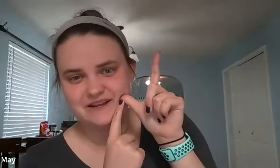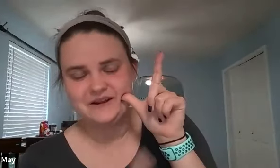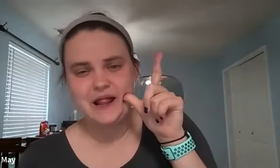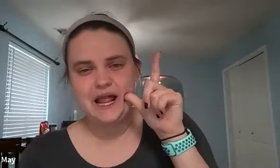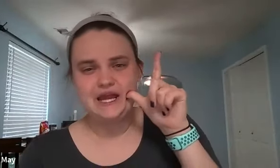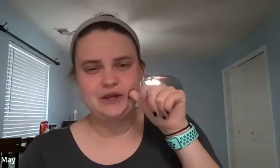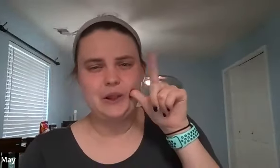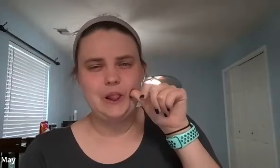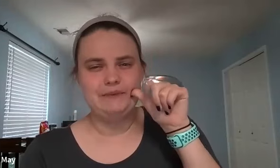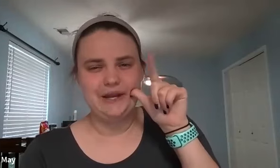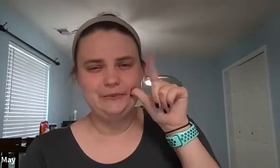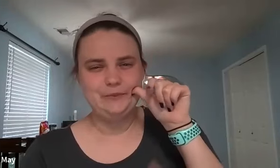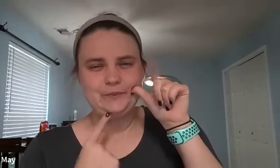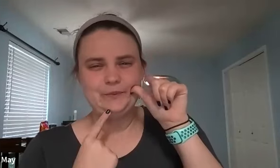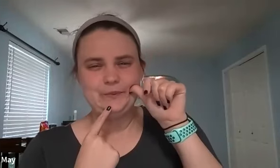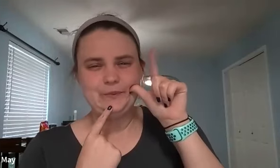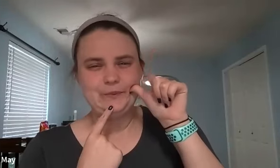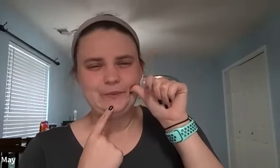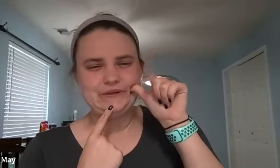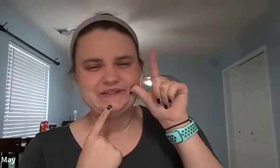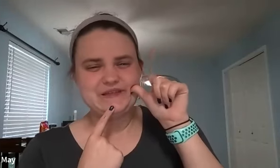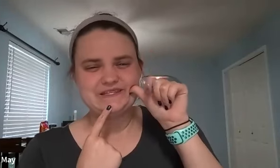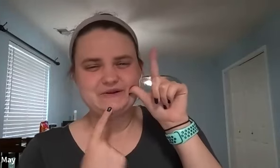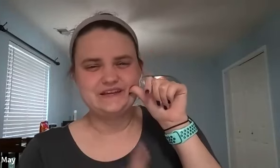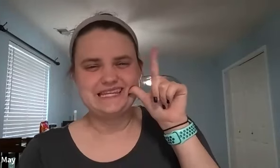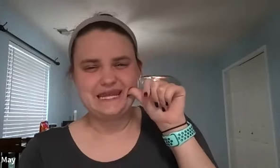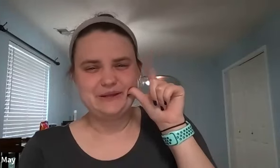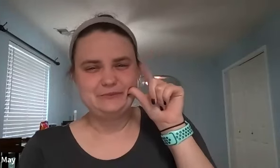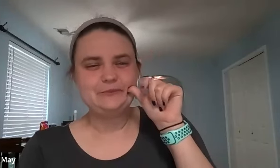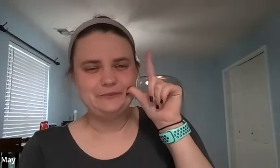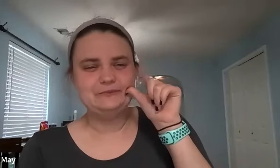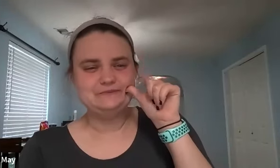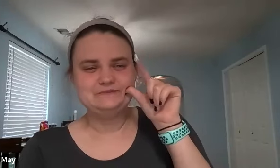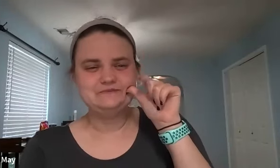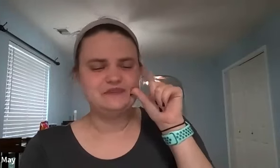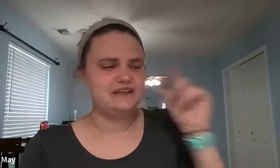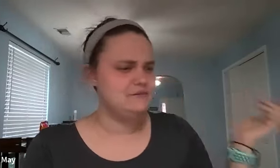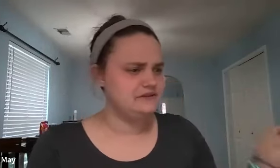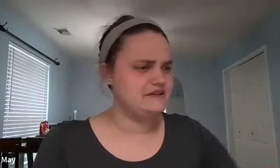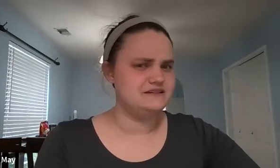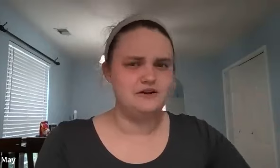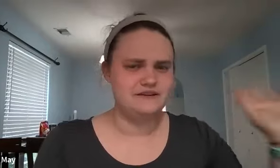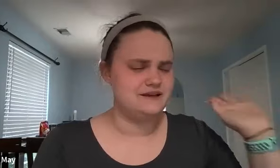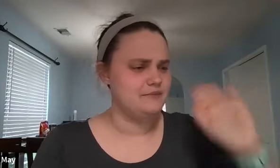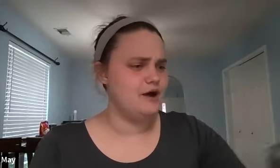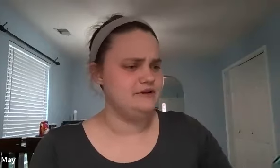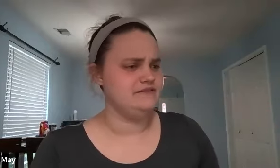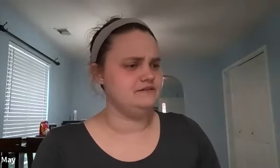here. And you go lemon, but still that sour face, lemon. Can't believe that's not on the top. I'll put it there